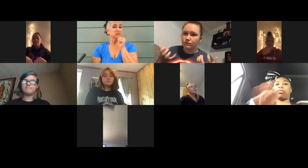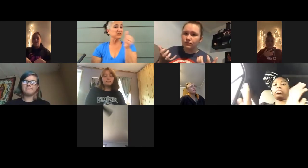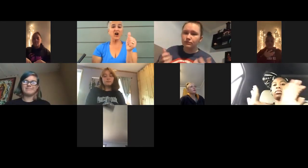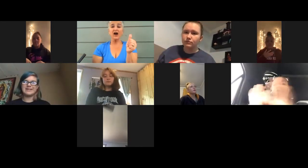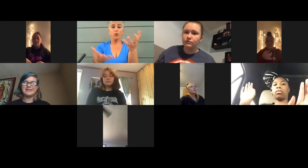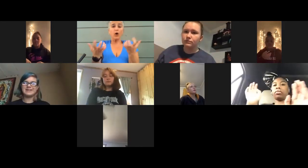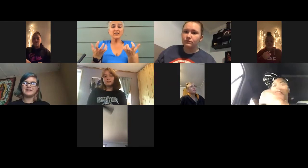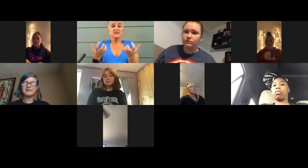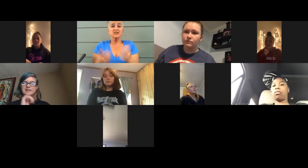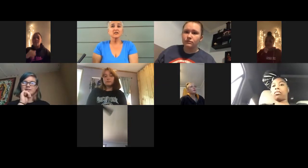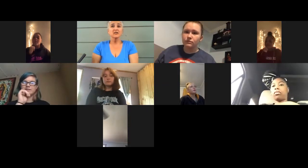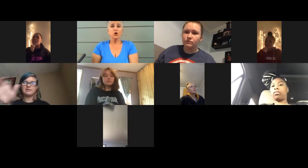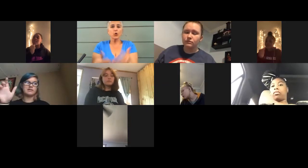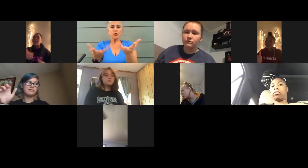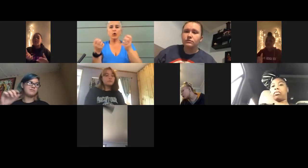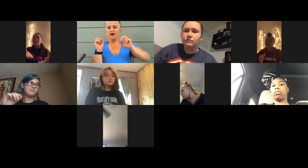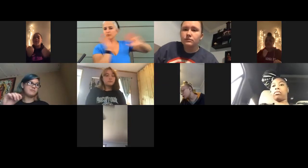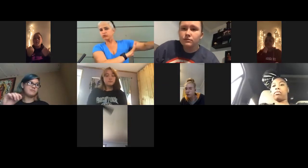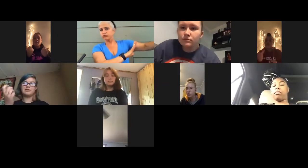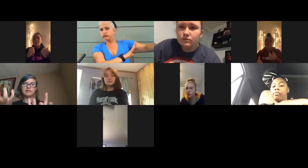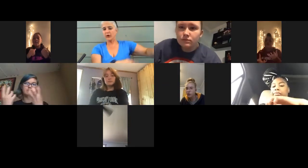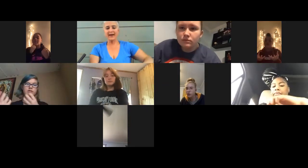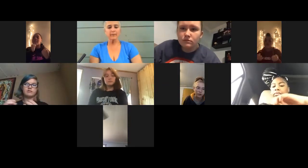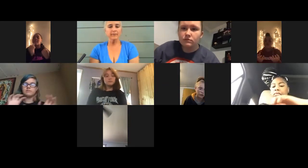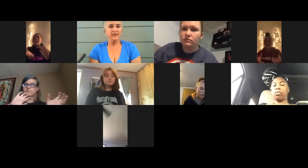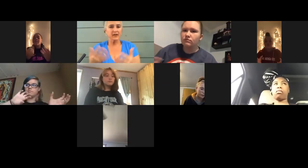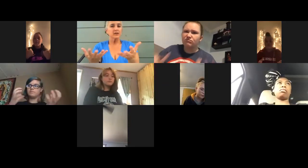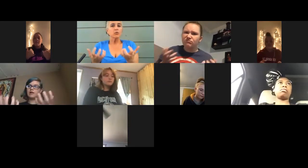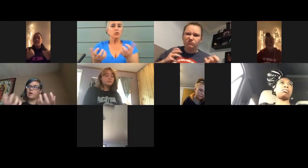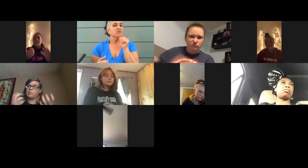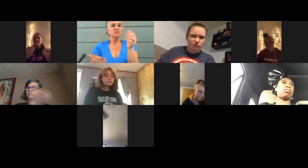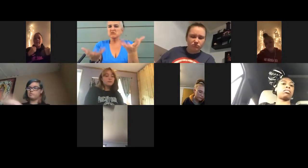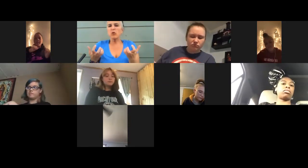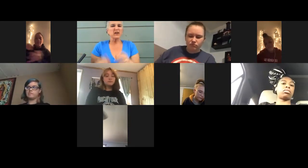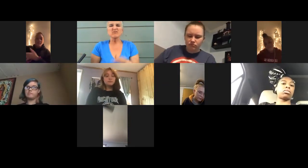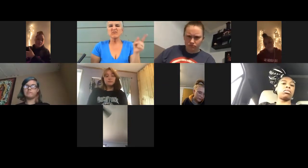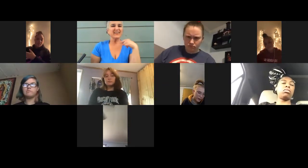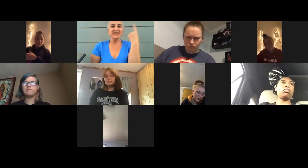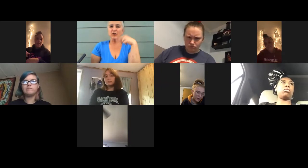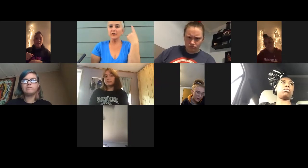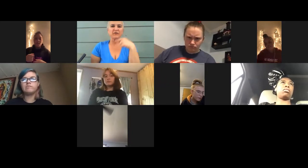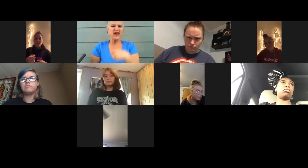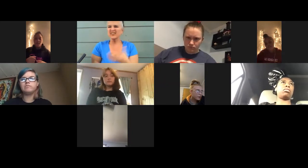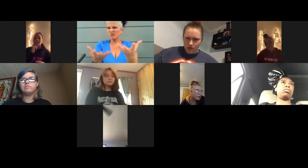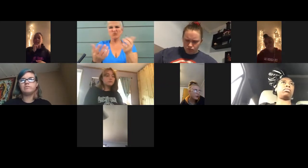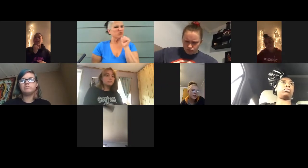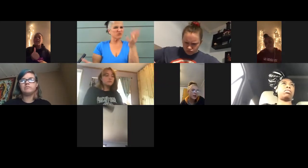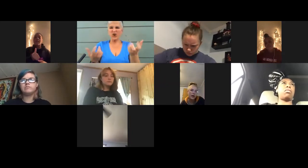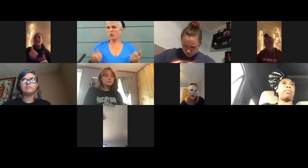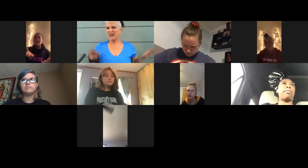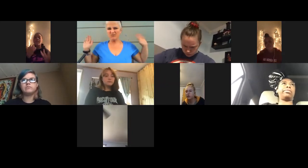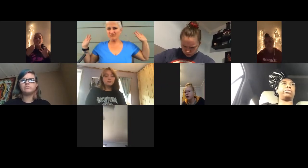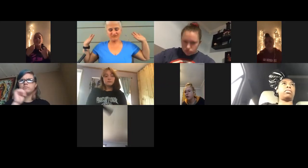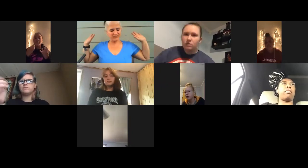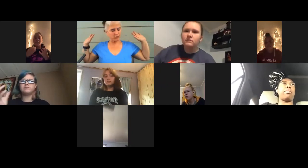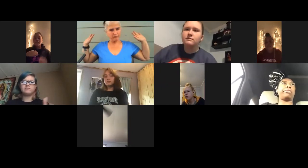Just be like not want or want, throw it out. Don't want it. And again, it's all in the face.